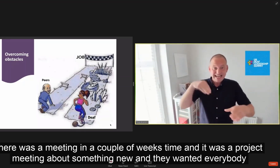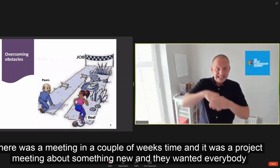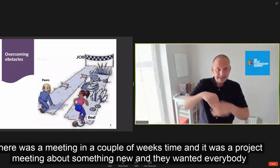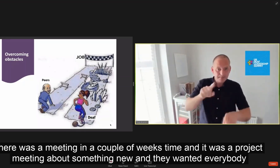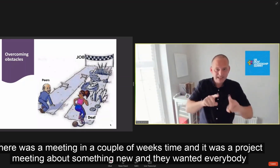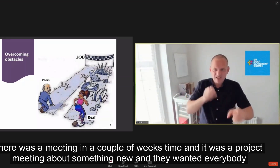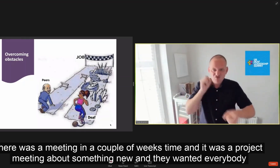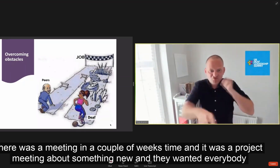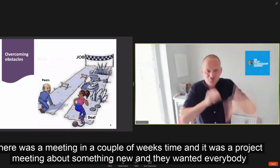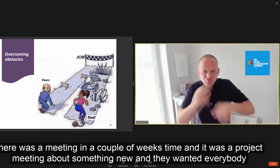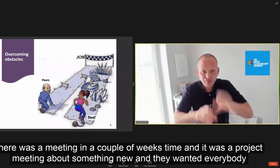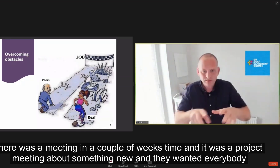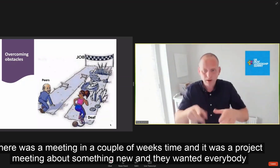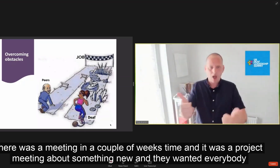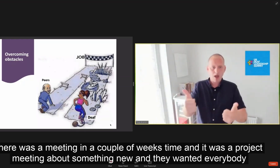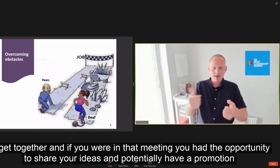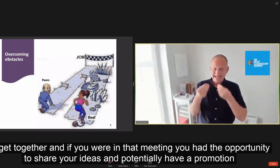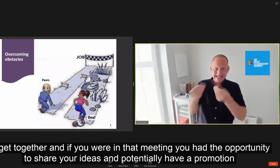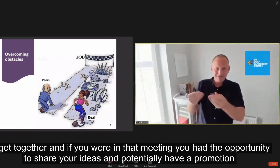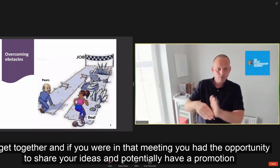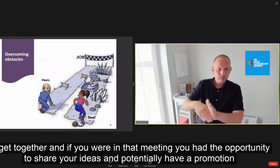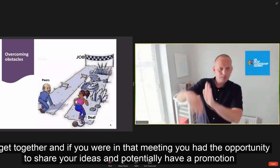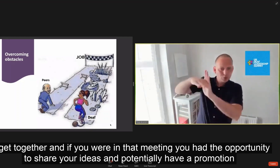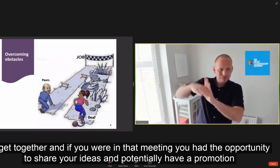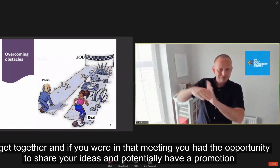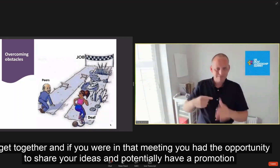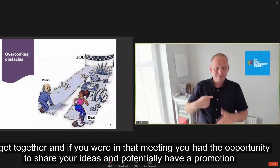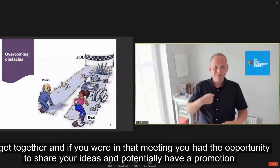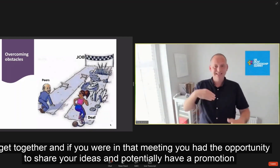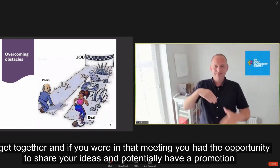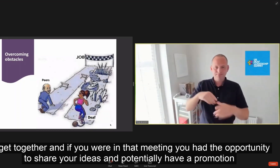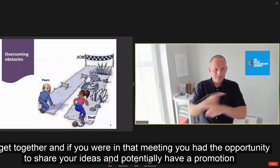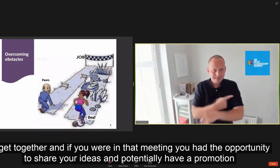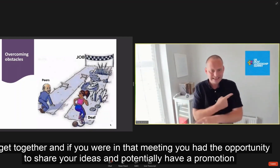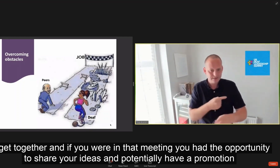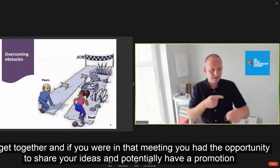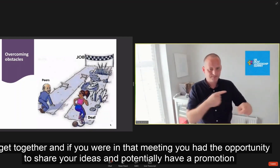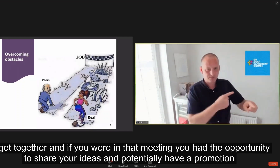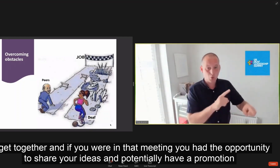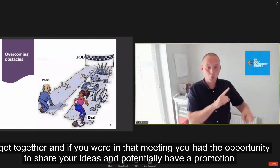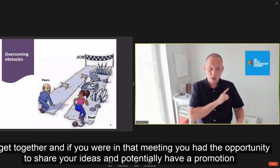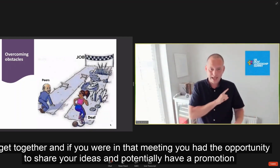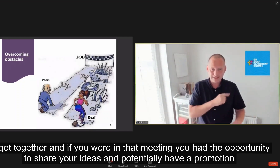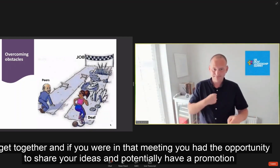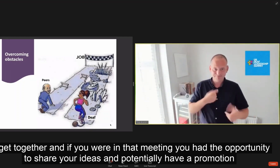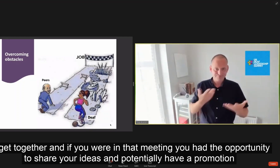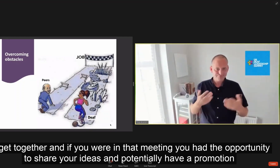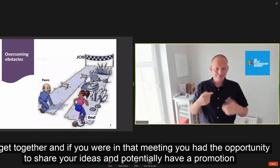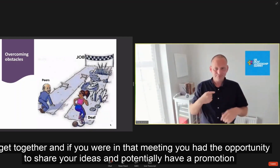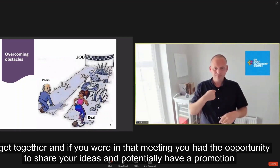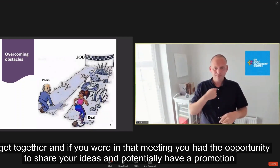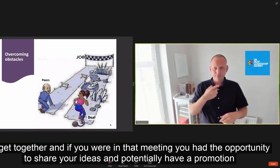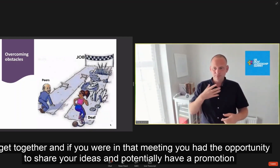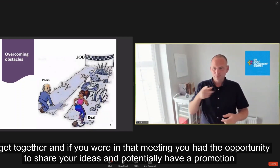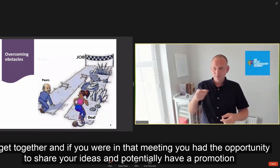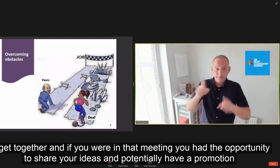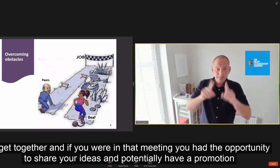and they wanted everybody to get together. And if you were in that meeting, you had the opportunity to share your ideas and potentially have a promotion.